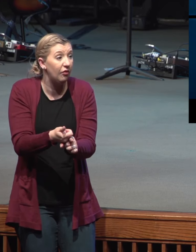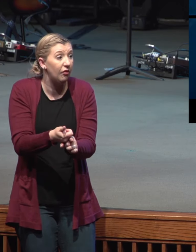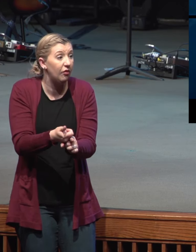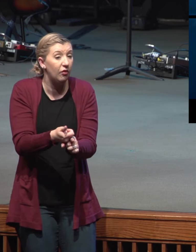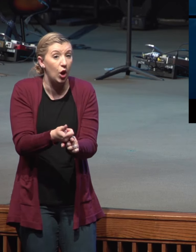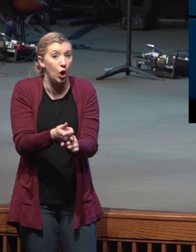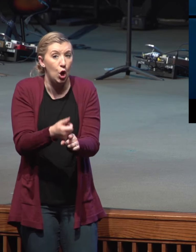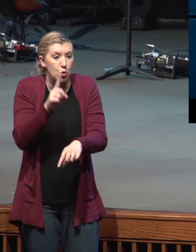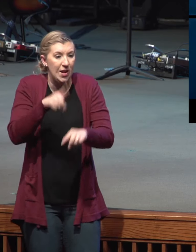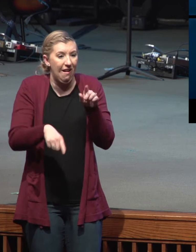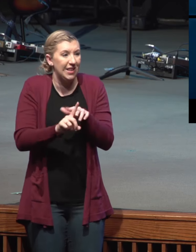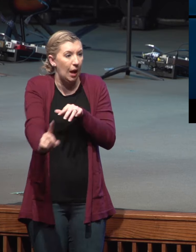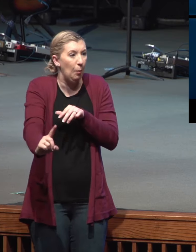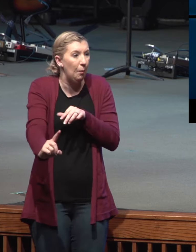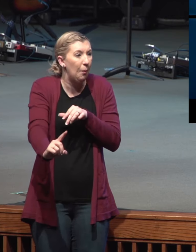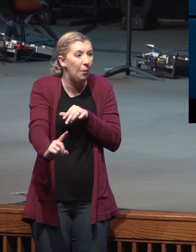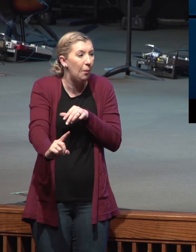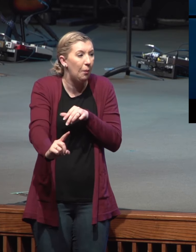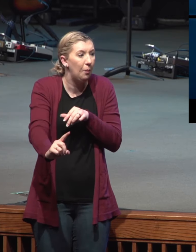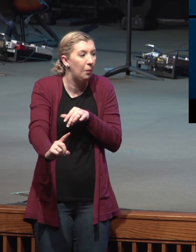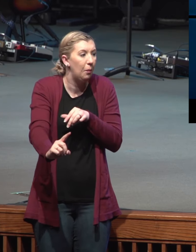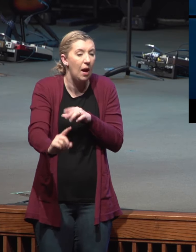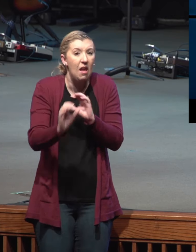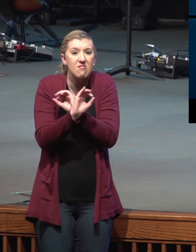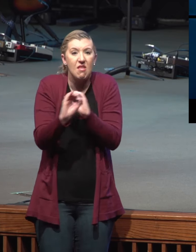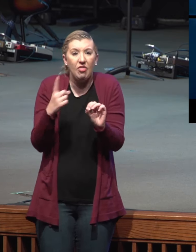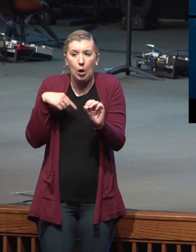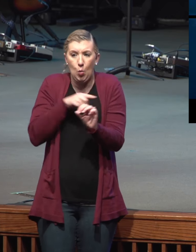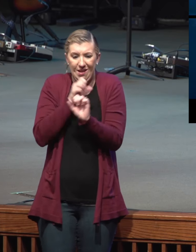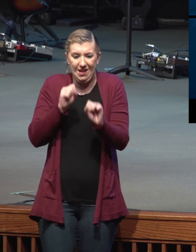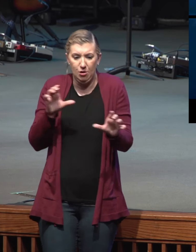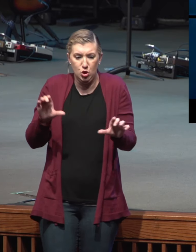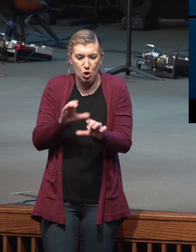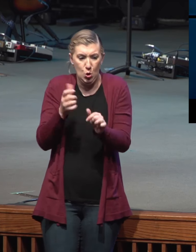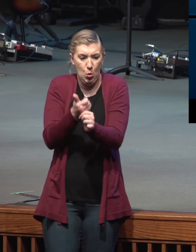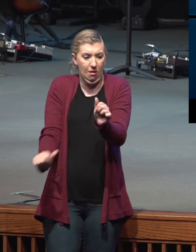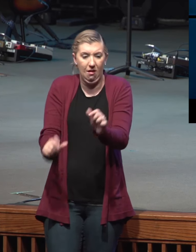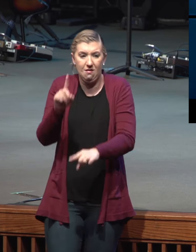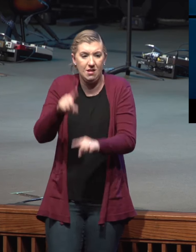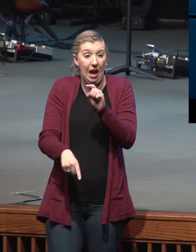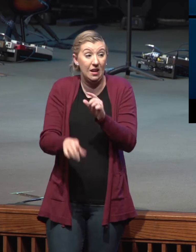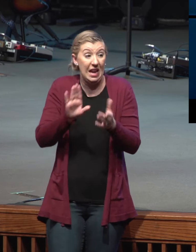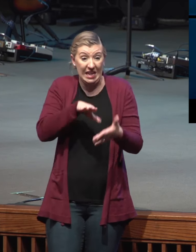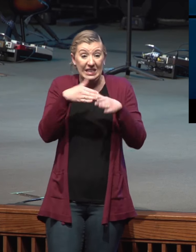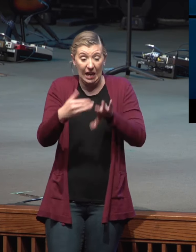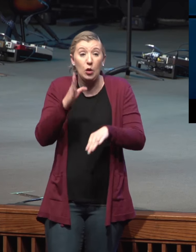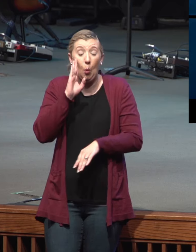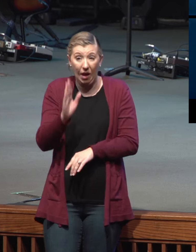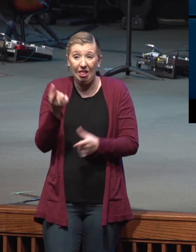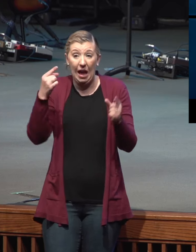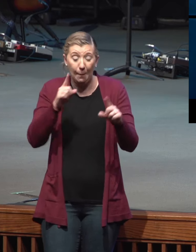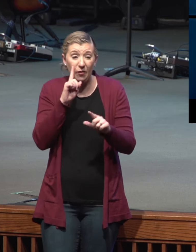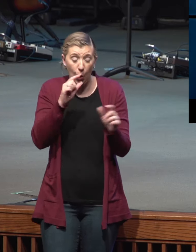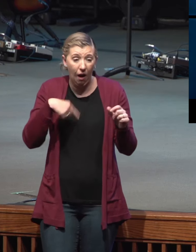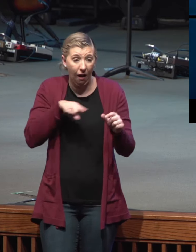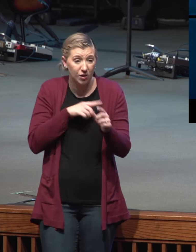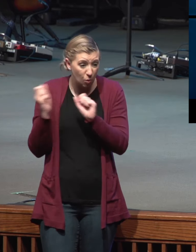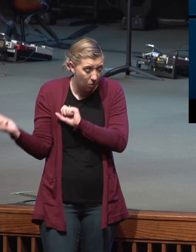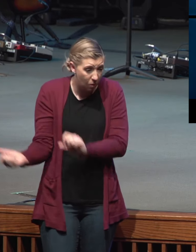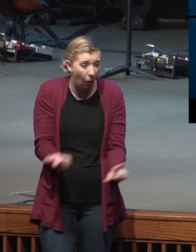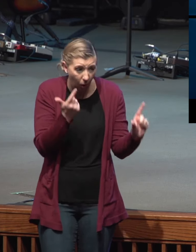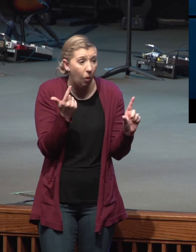There's no escaping it. There's nothing we can do. Death comes for us all,